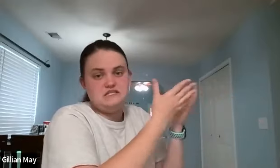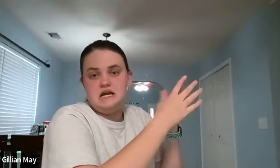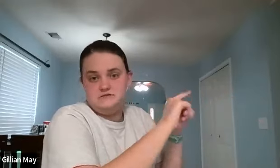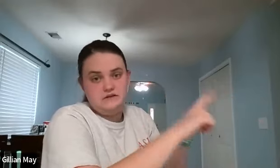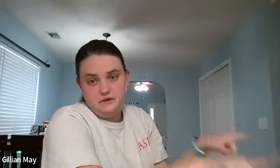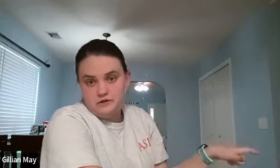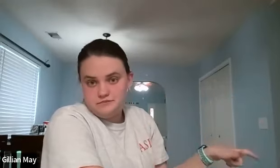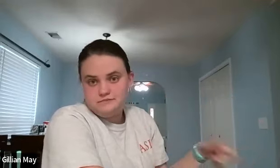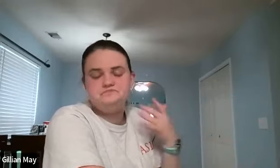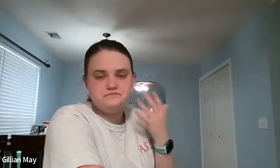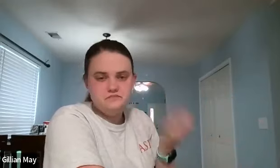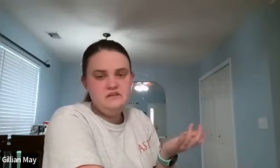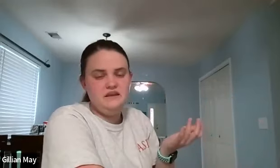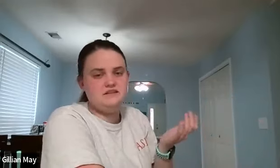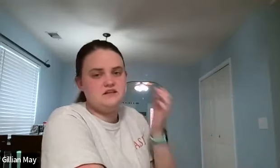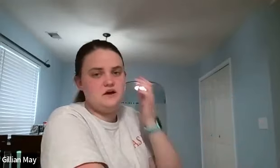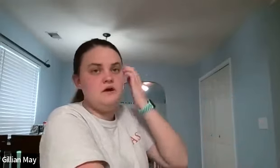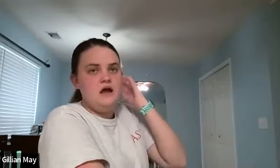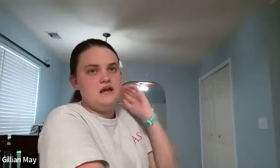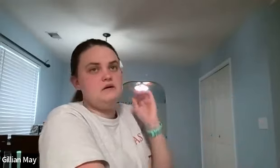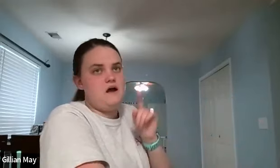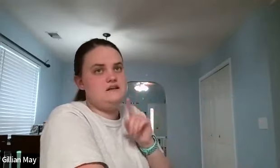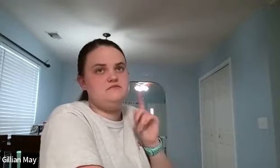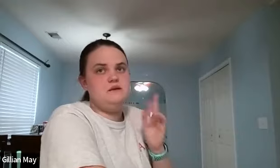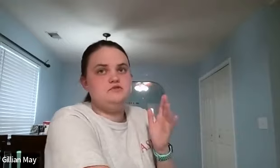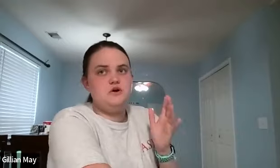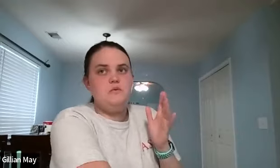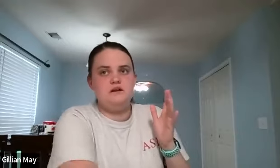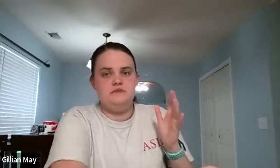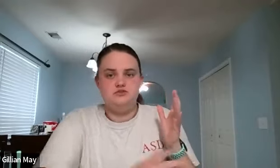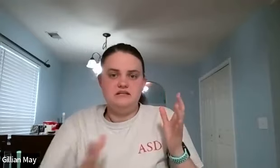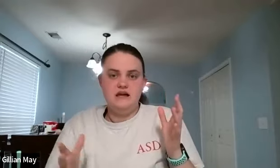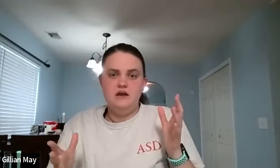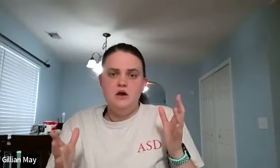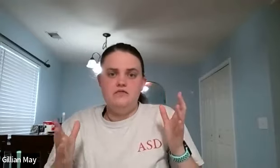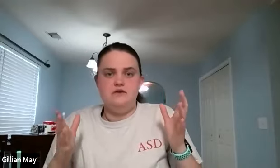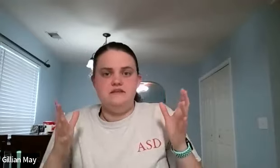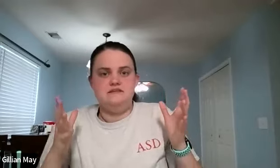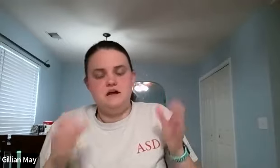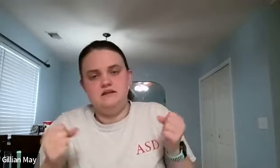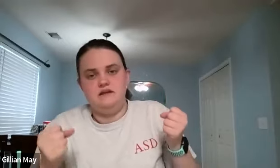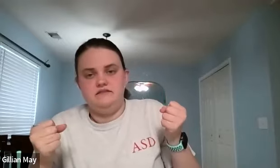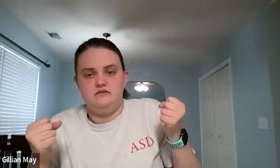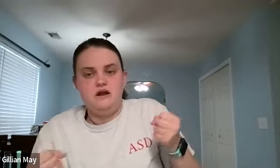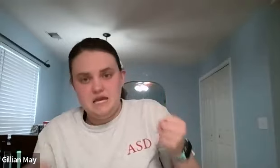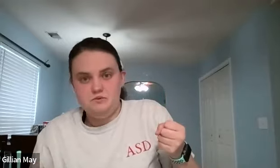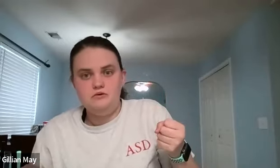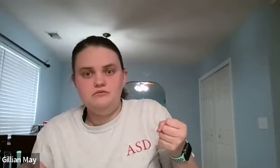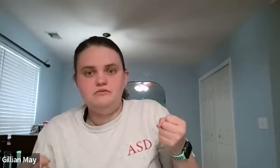a different language. And so I know a lot of deaf people don't want to be treated like they're they're not capable because